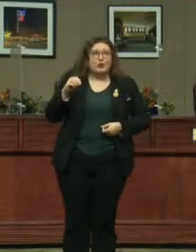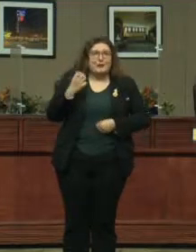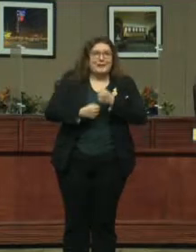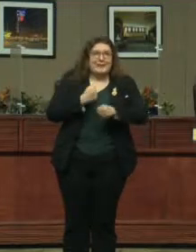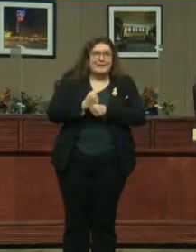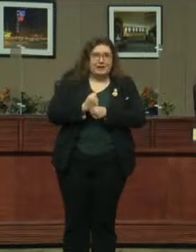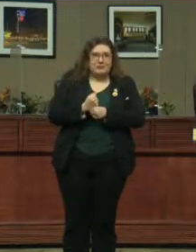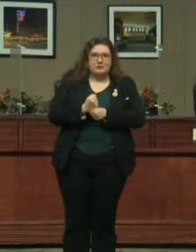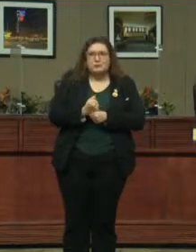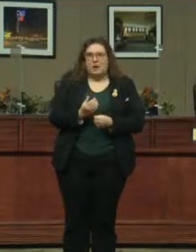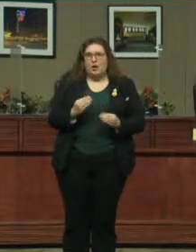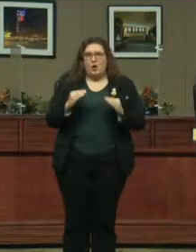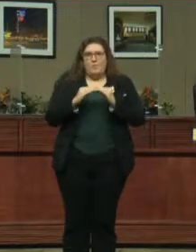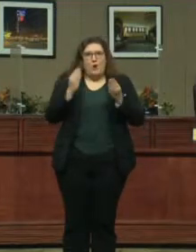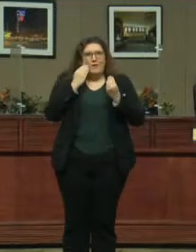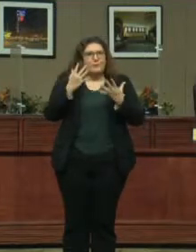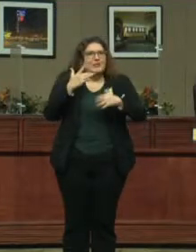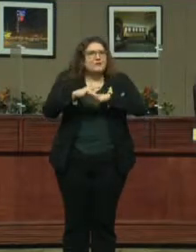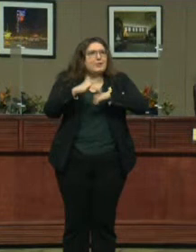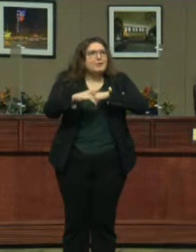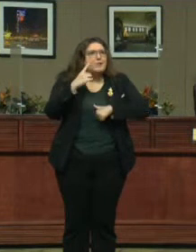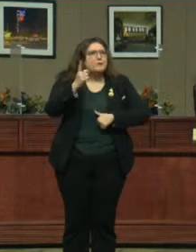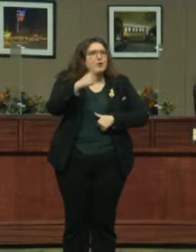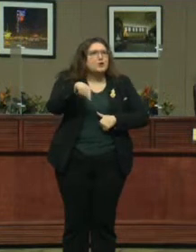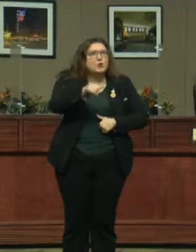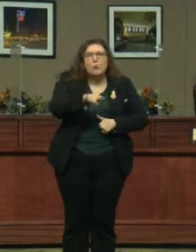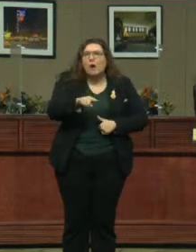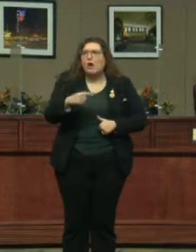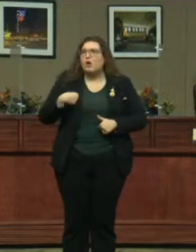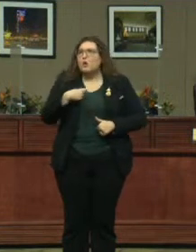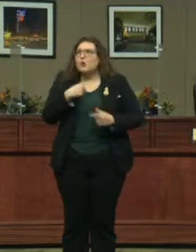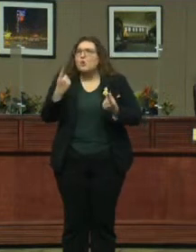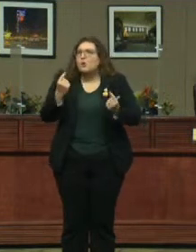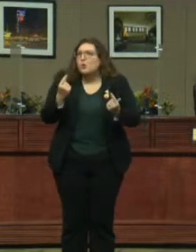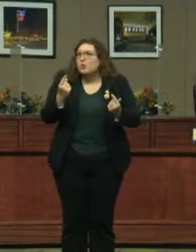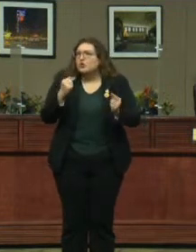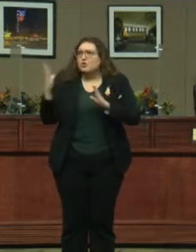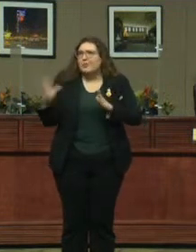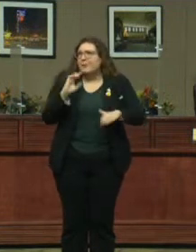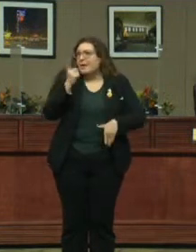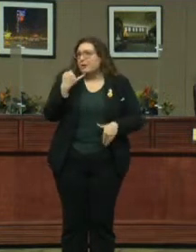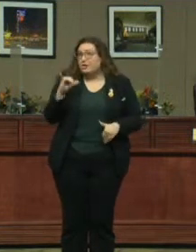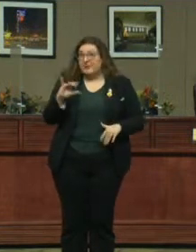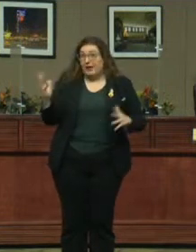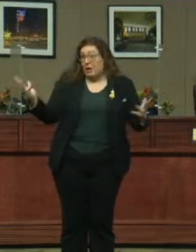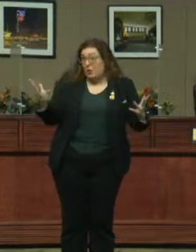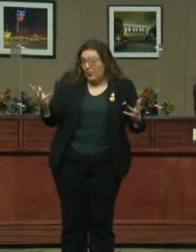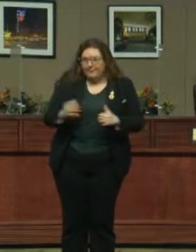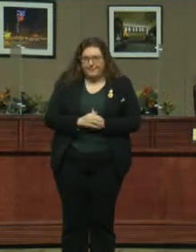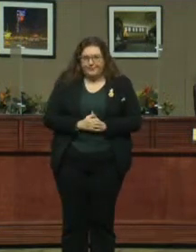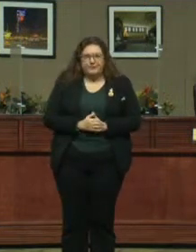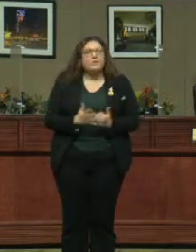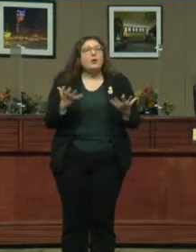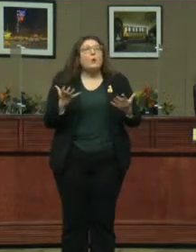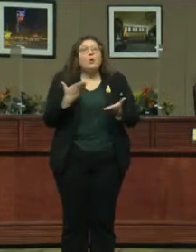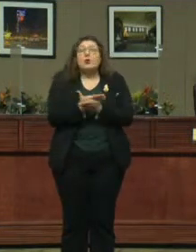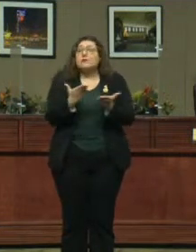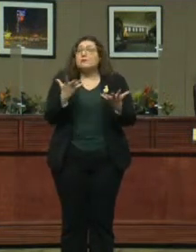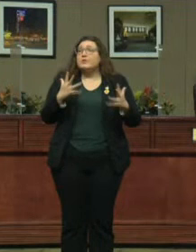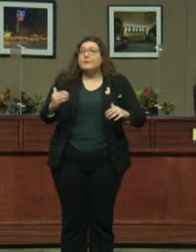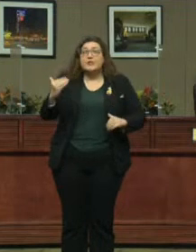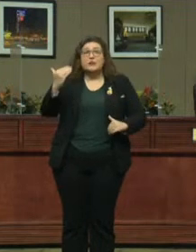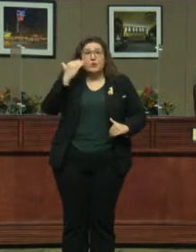coming available and what are the plans and what we are going to do. But we would like also for people to know that you